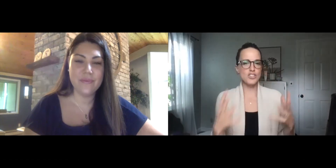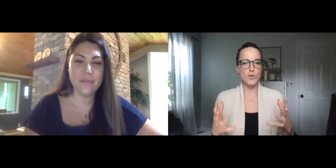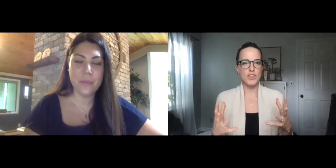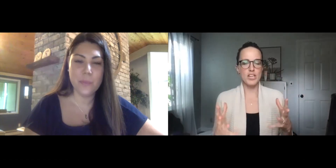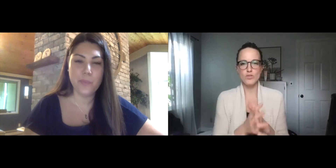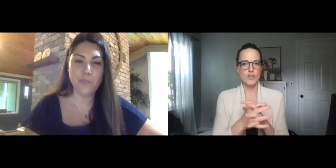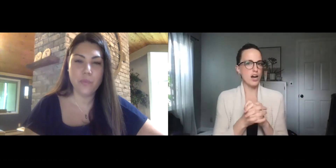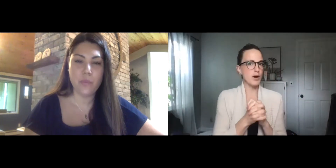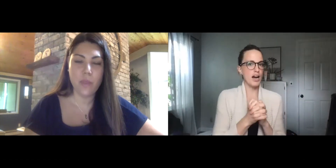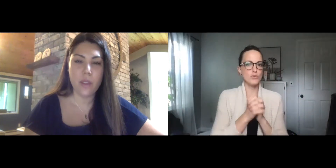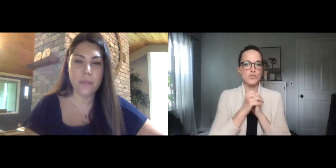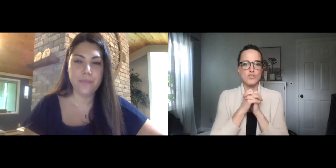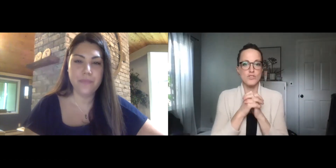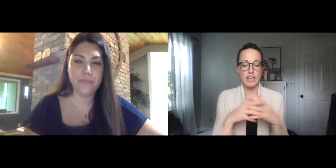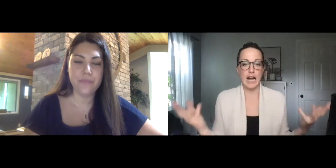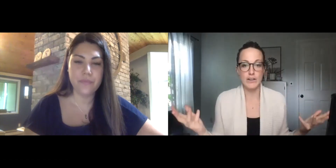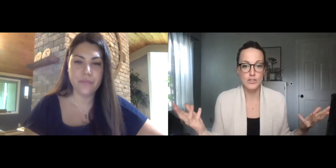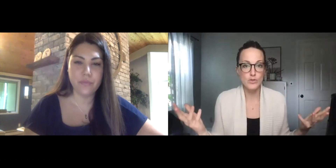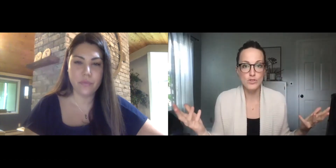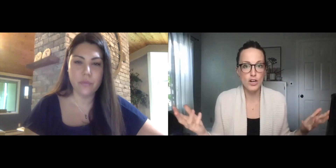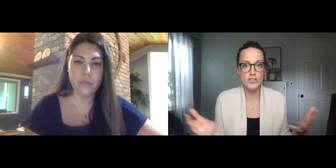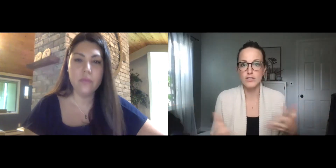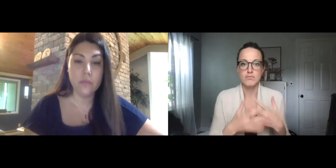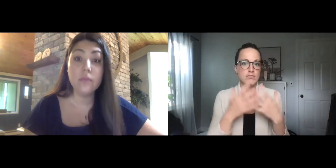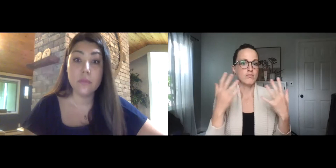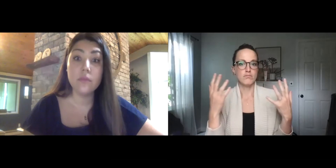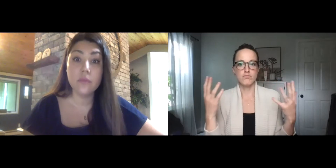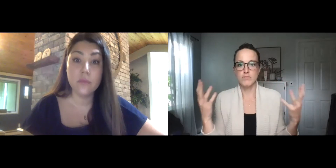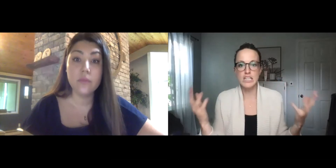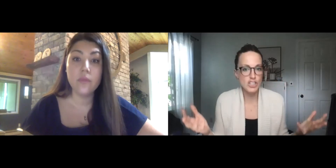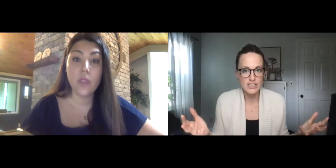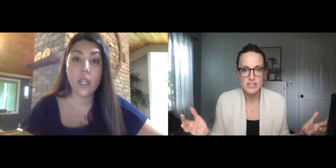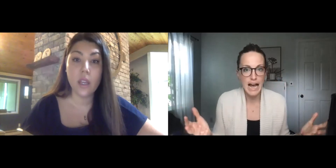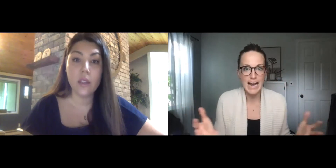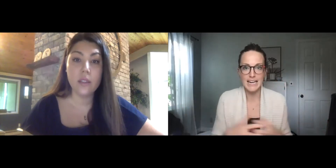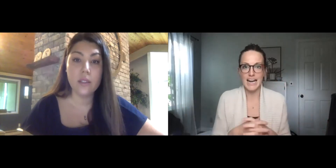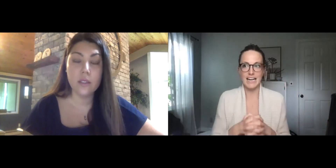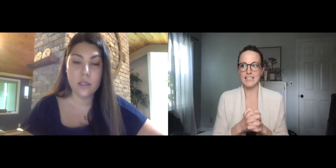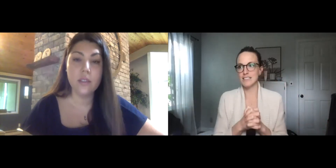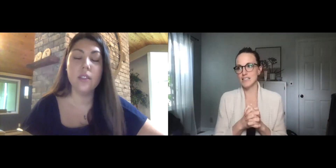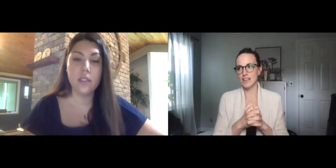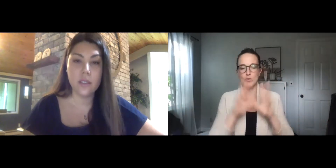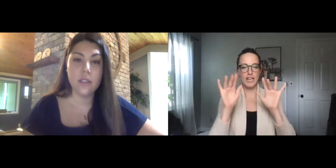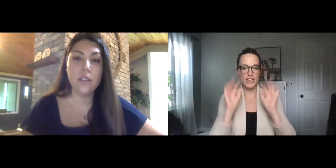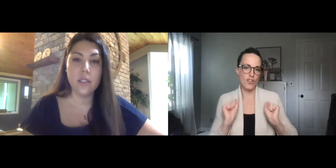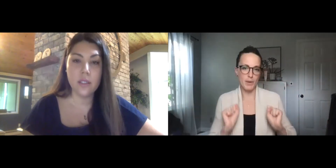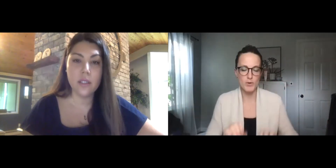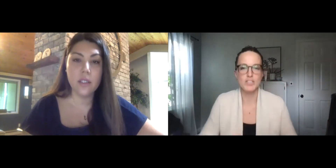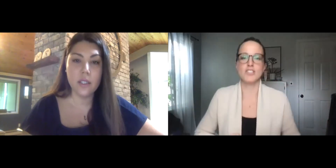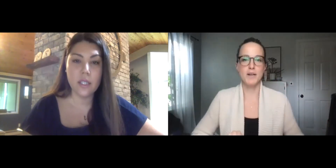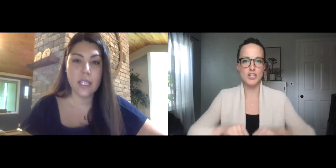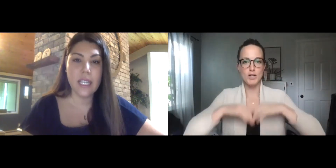let's just start with, can you talk about how did you start teaching sign? And then we'll get into all the